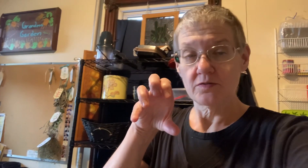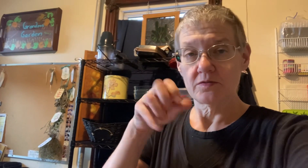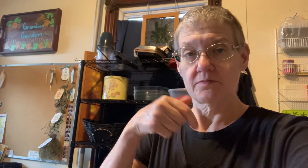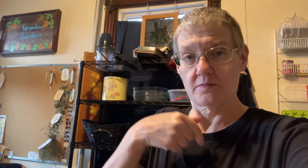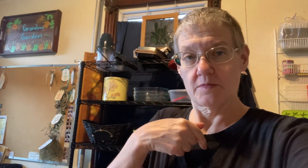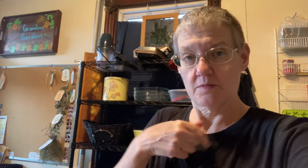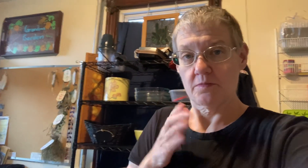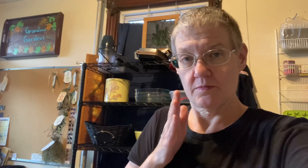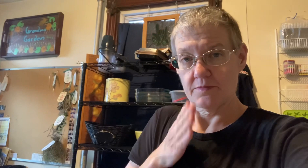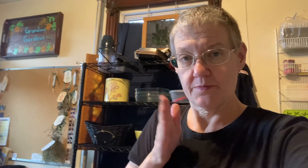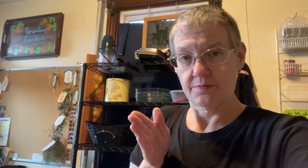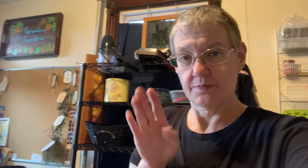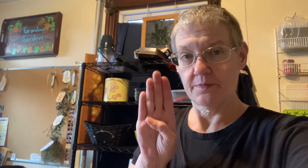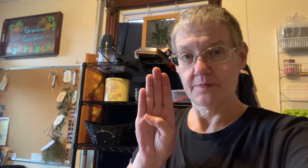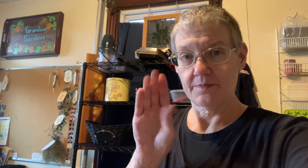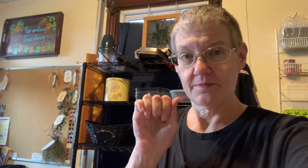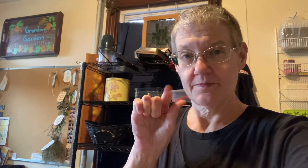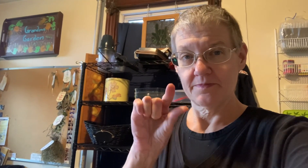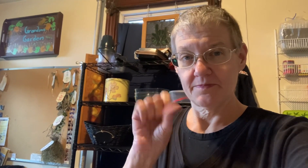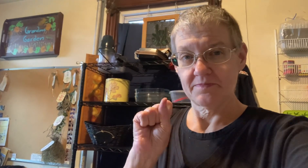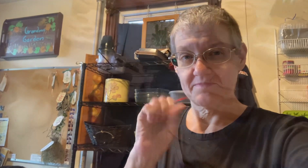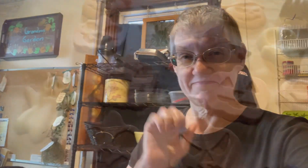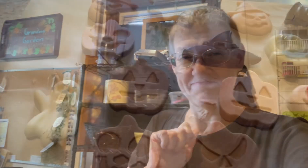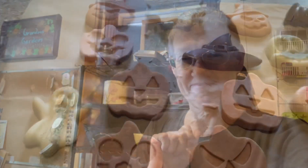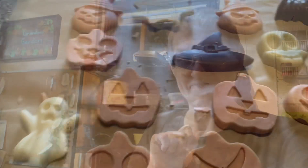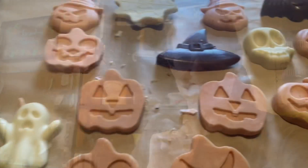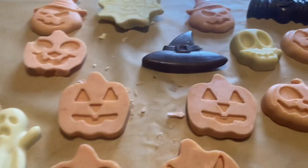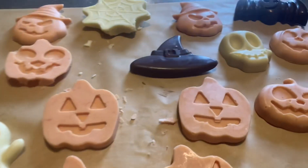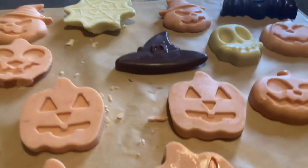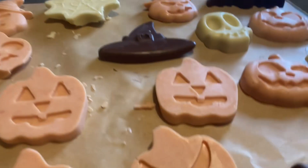I'm going to put them back in the freezer, and I'm going to prepare some bags.